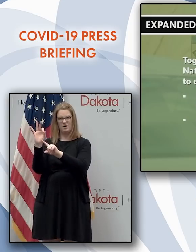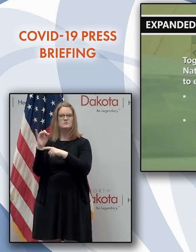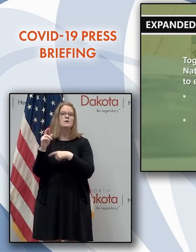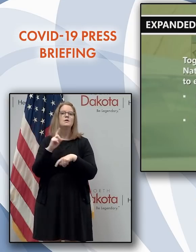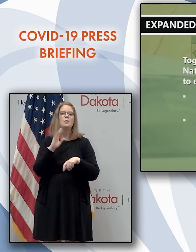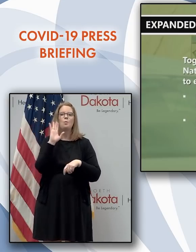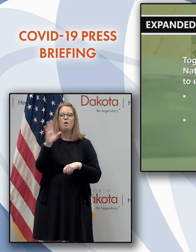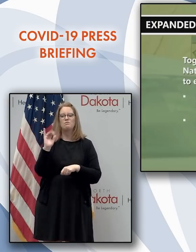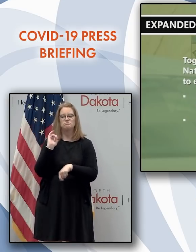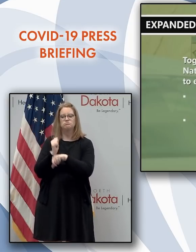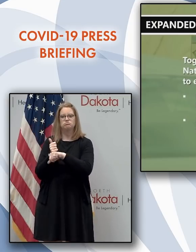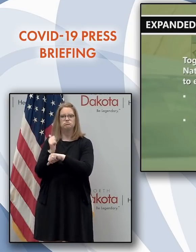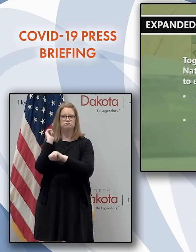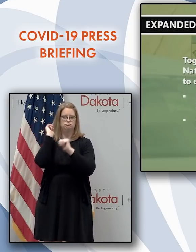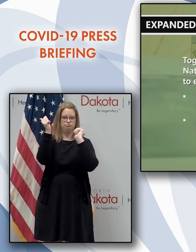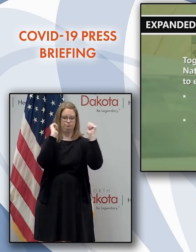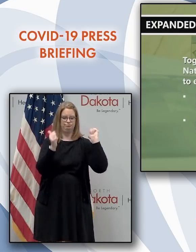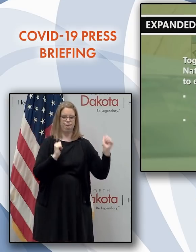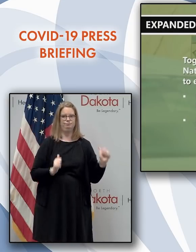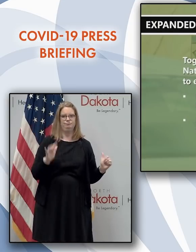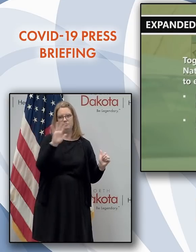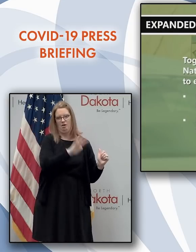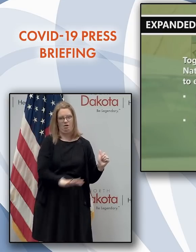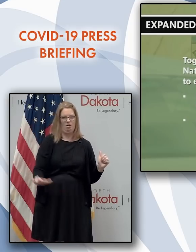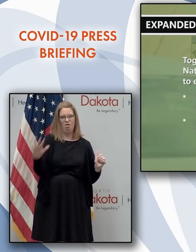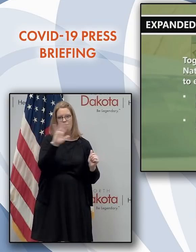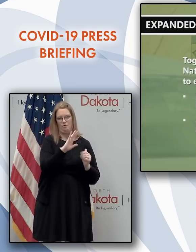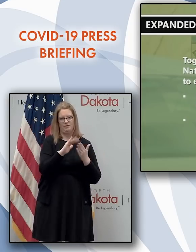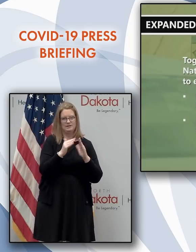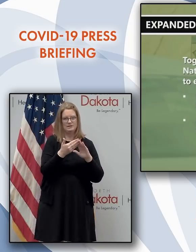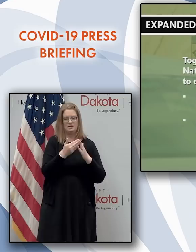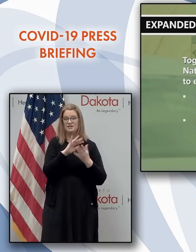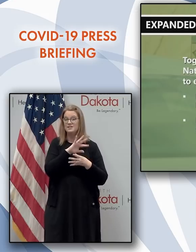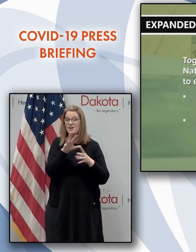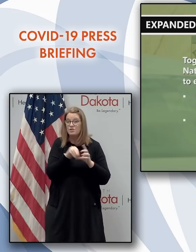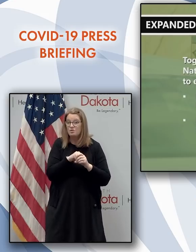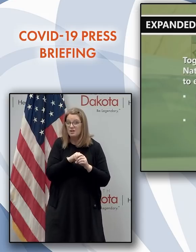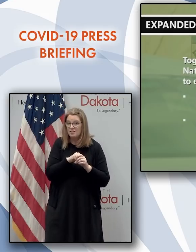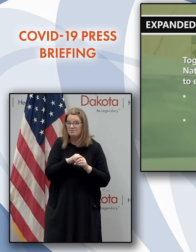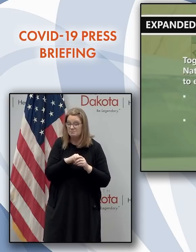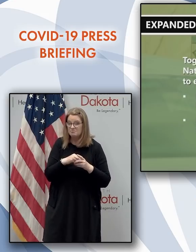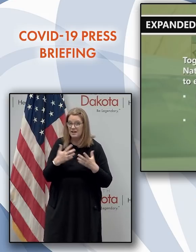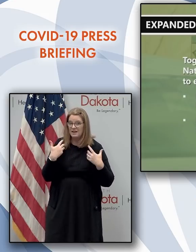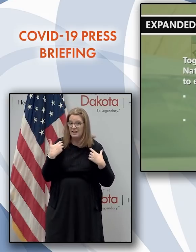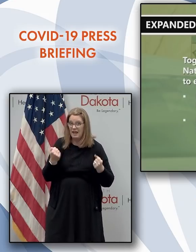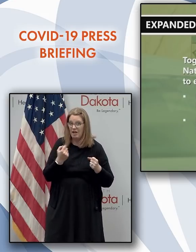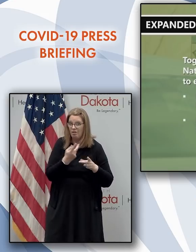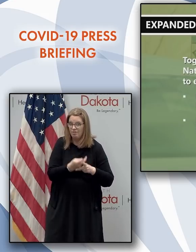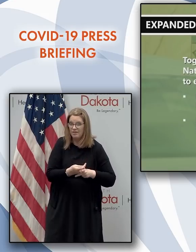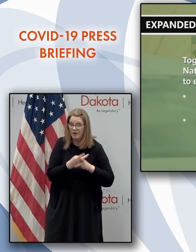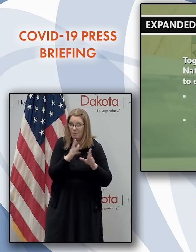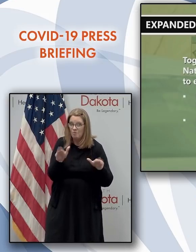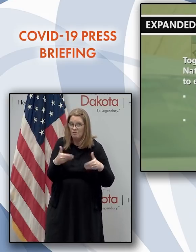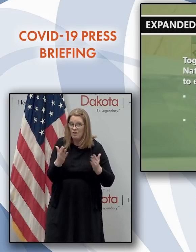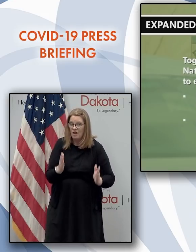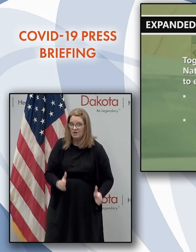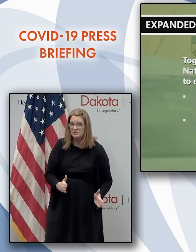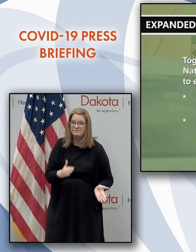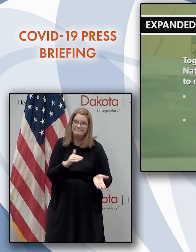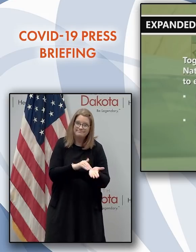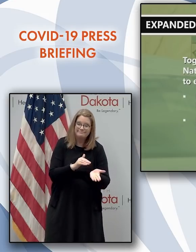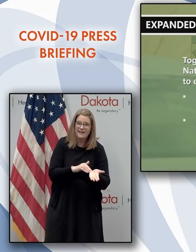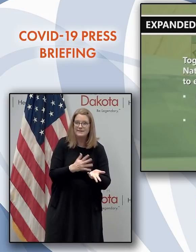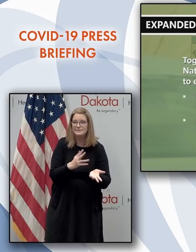other locations in all of these cities, including all of our healthcare providers, where we can